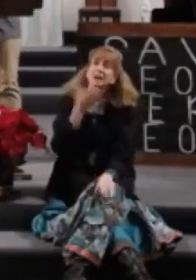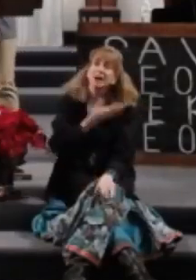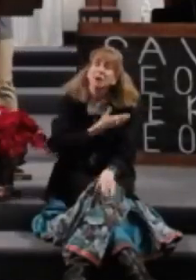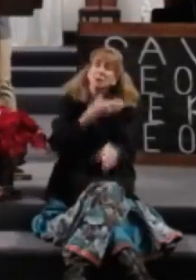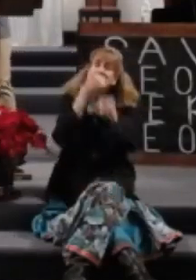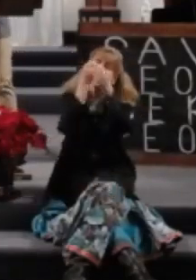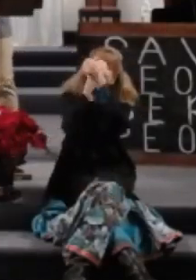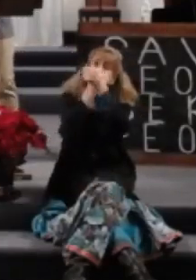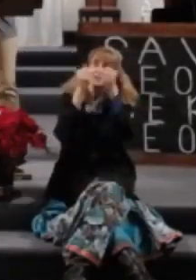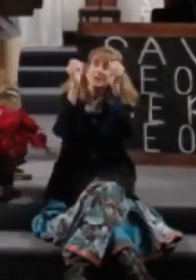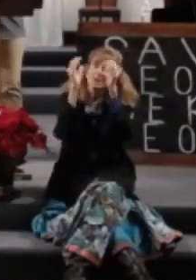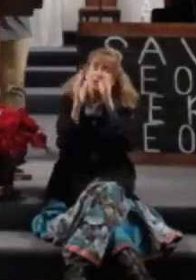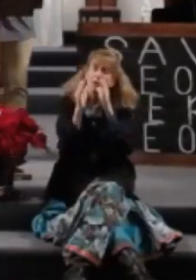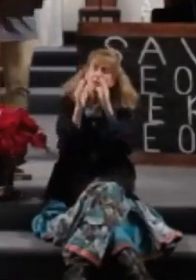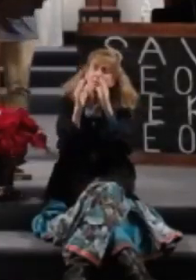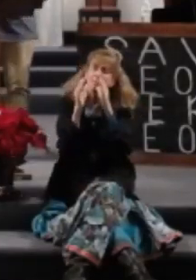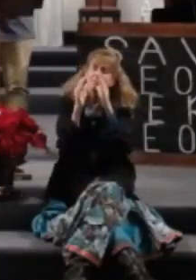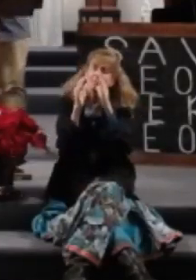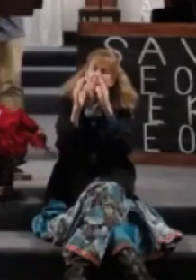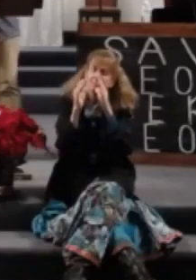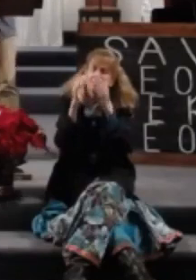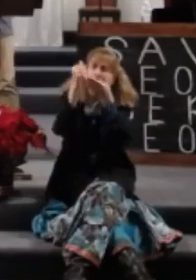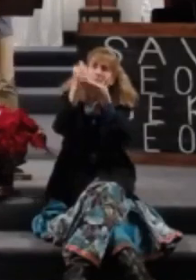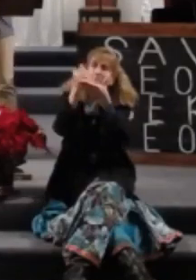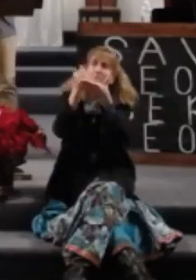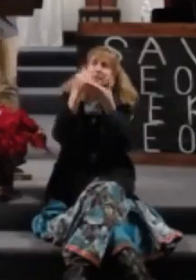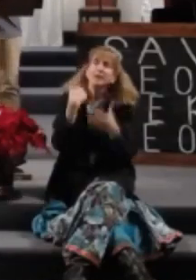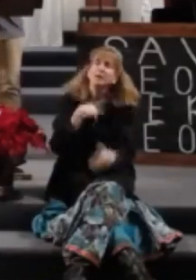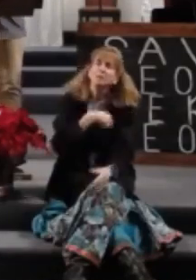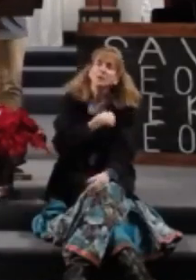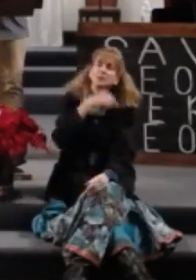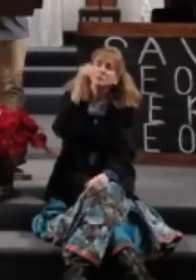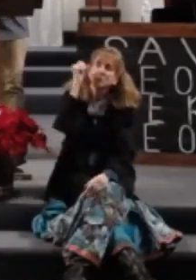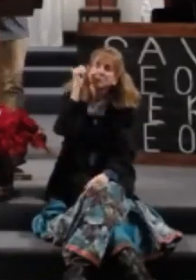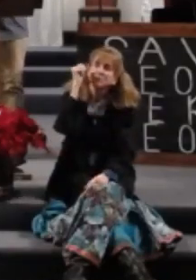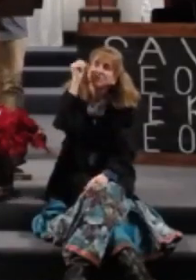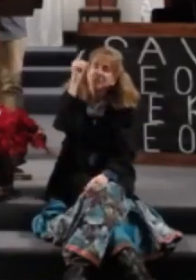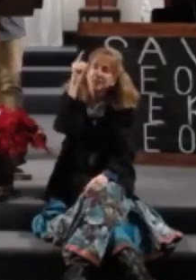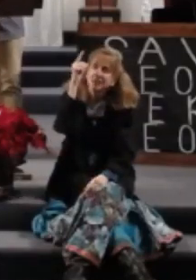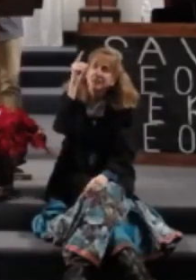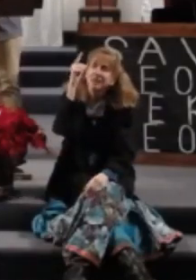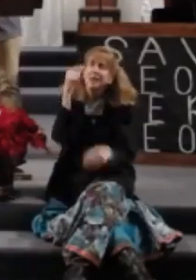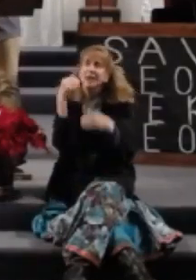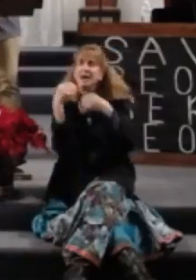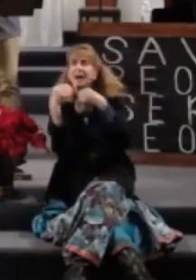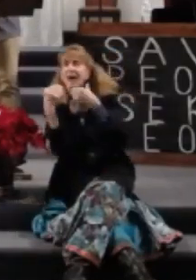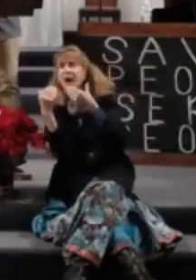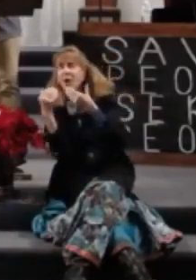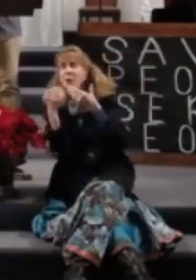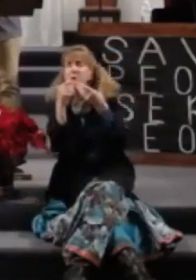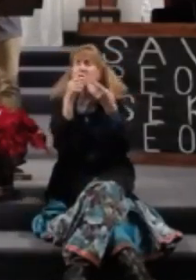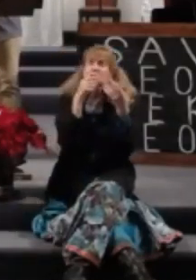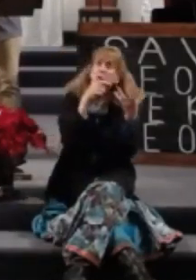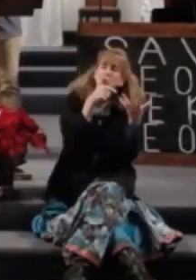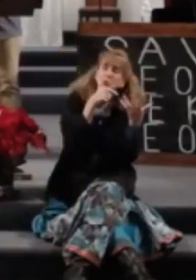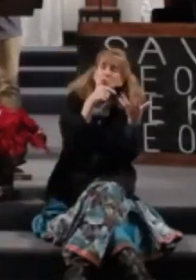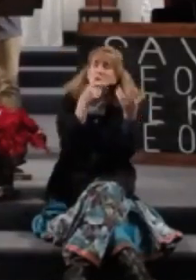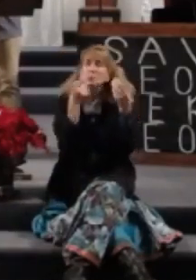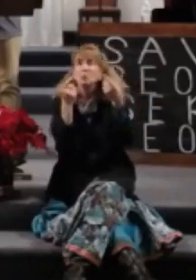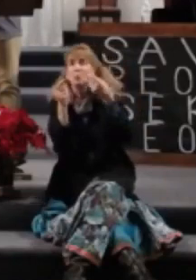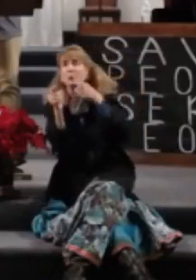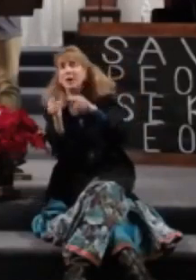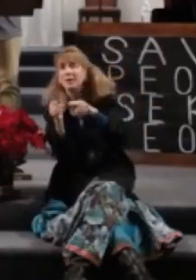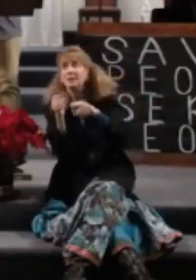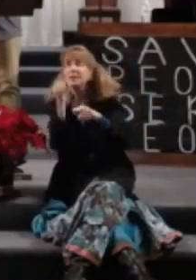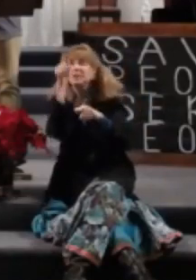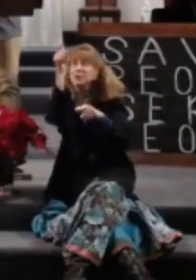Lord, help us to understand what it is, how it is, who it is, when it is, that you